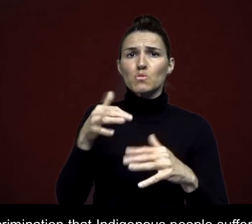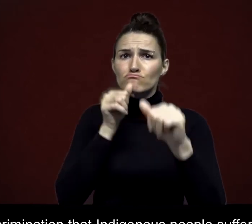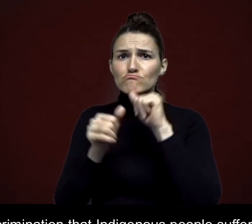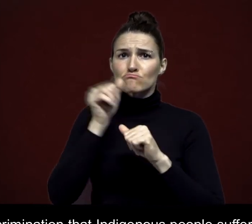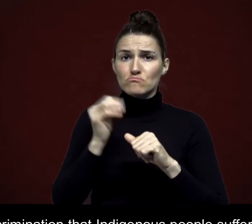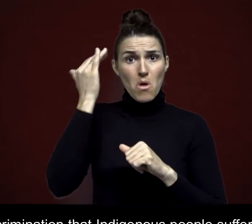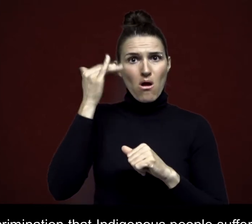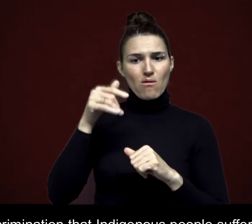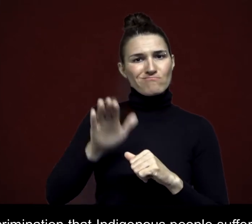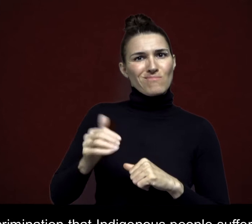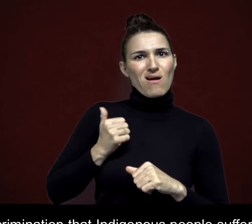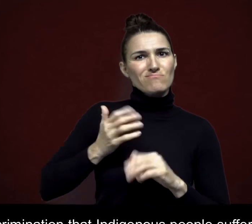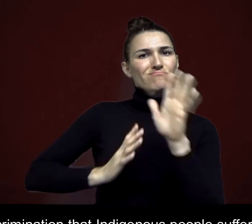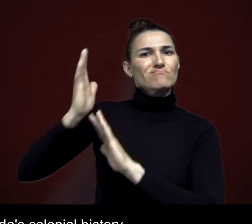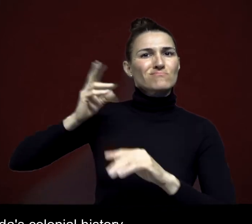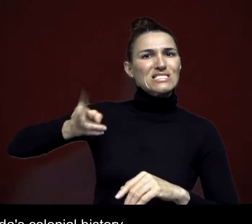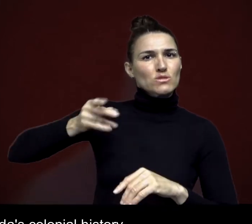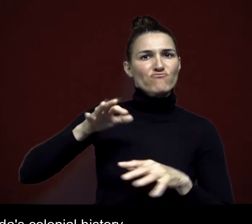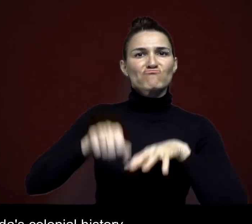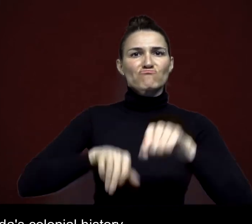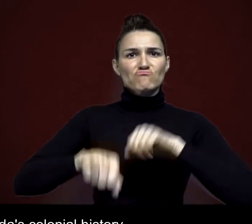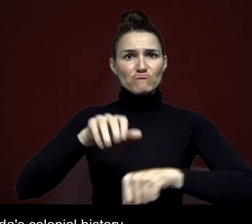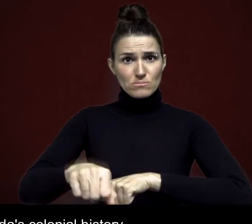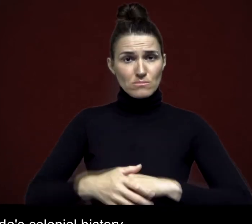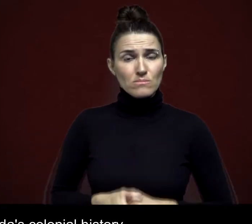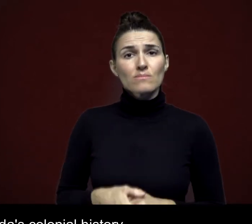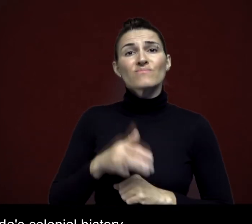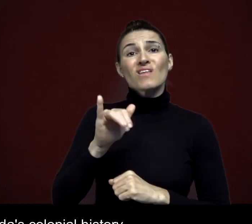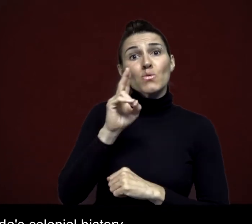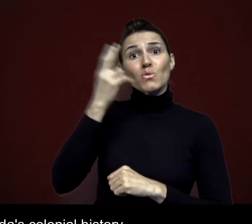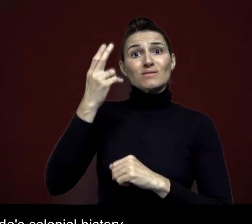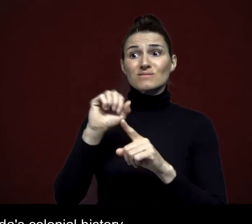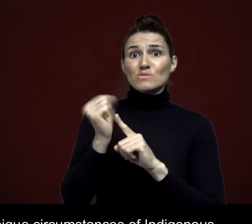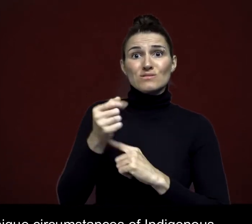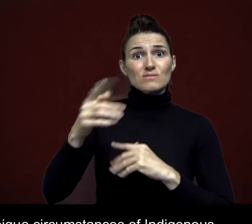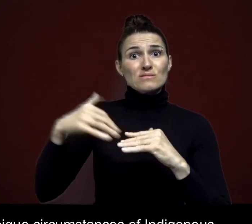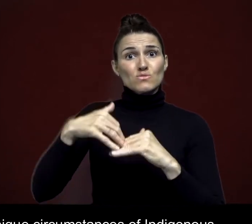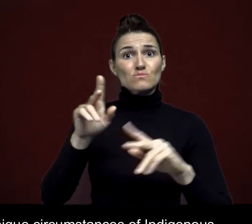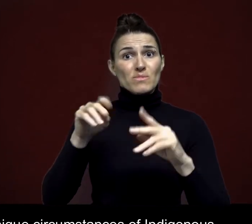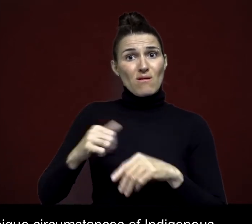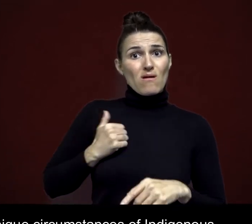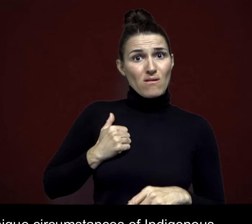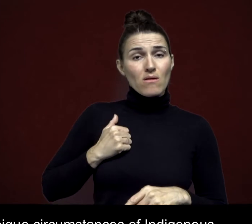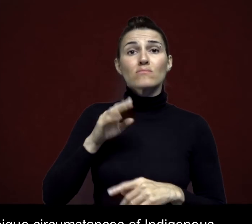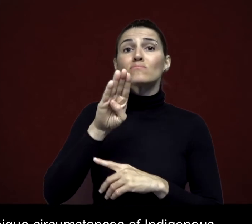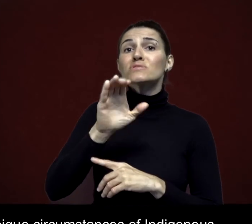discrimination that Indigenous people suffer due to Canada's colonial history. Given the unique circumstances